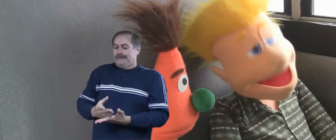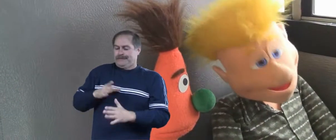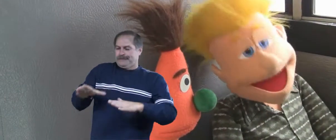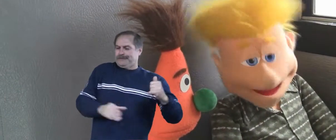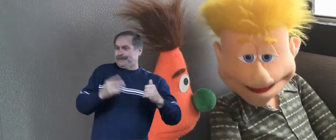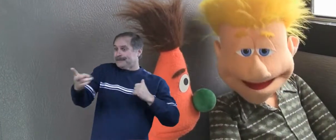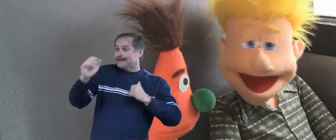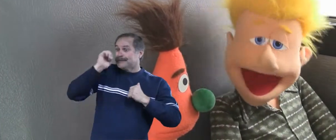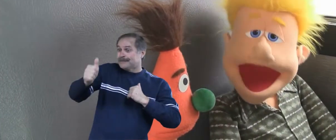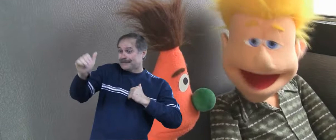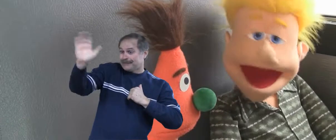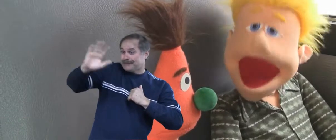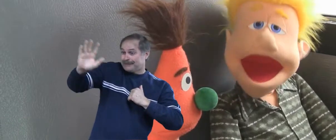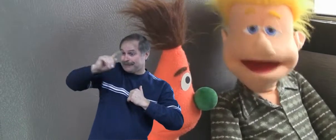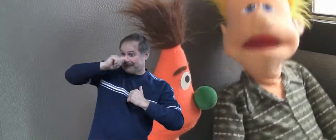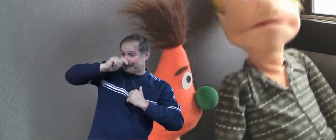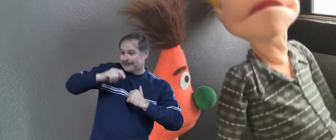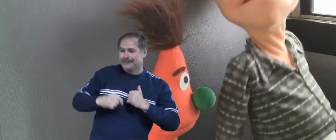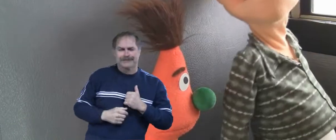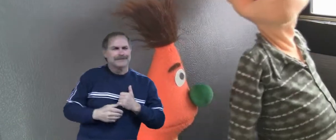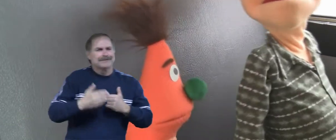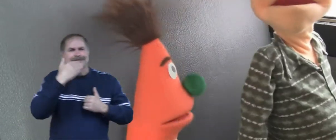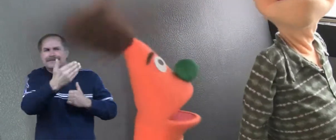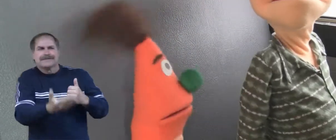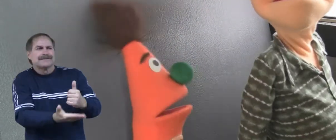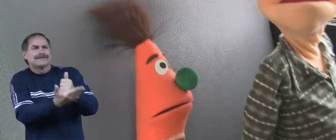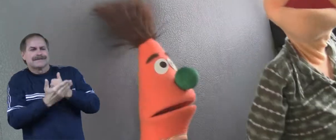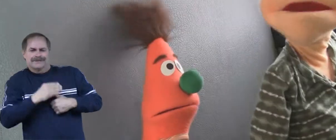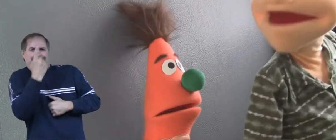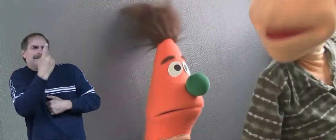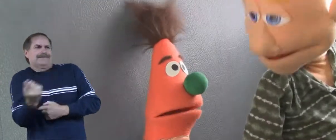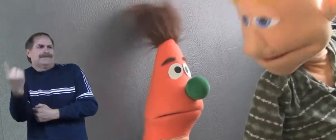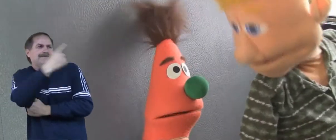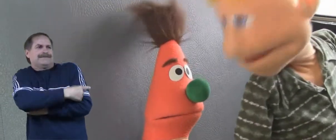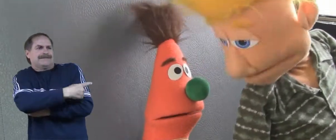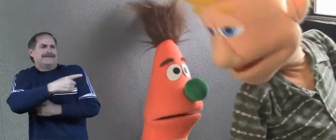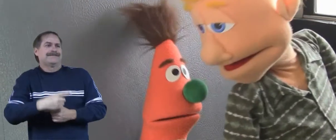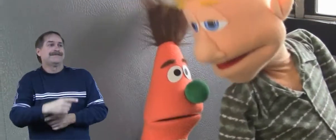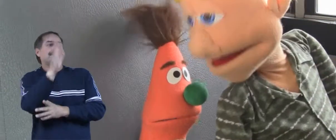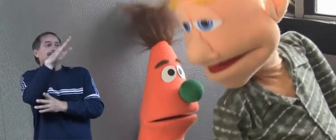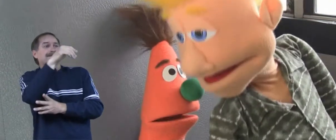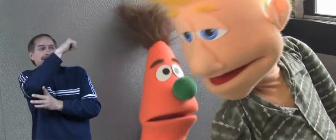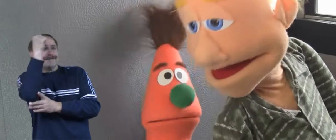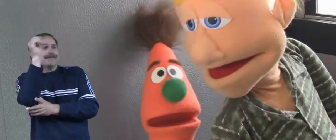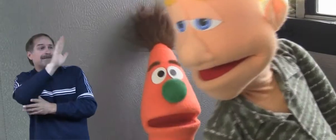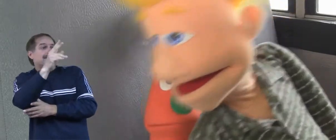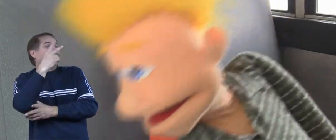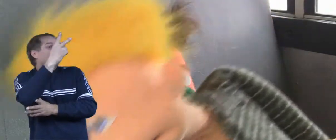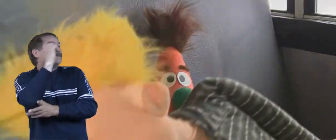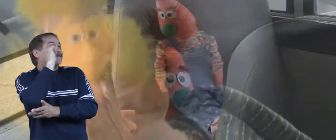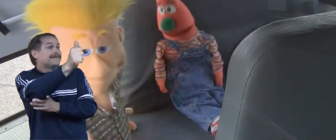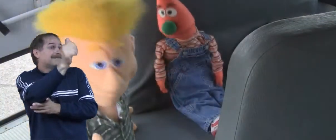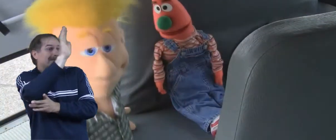my stop. I'll see you tomorrow. Bye, Timmy. Thanks for helping me on my first day of riding the bus. Bye,